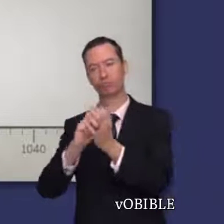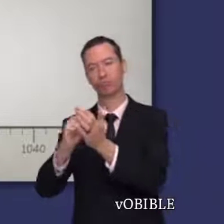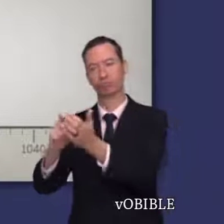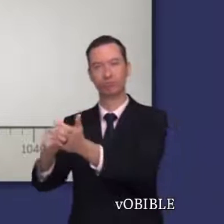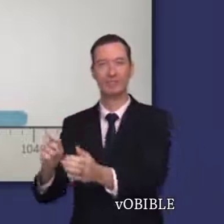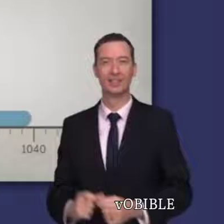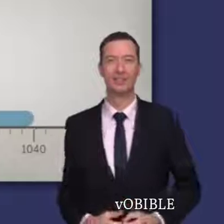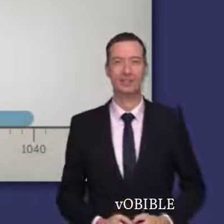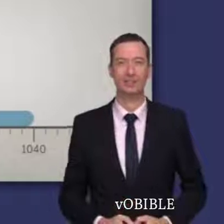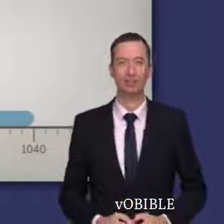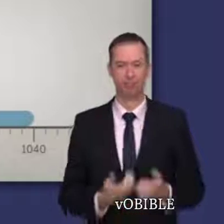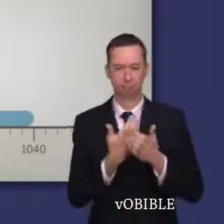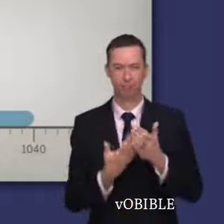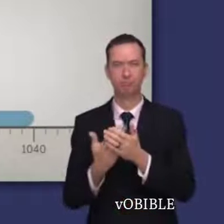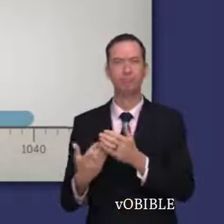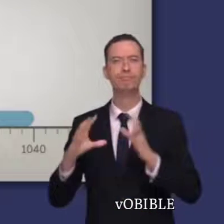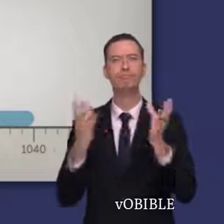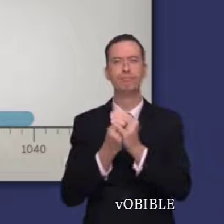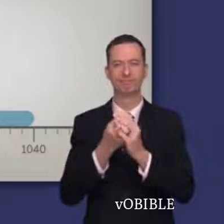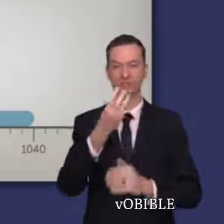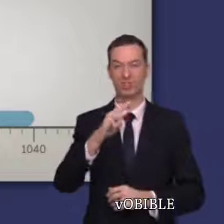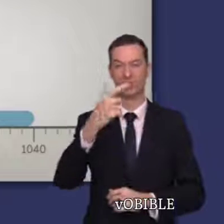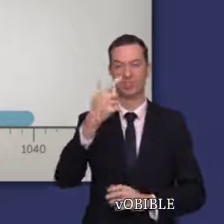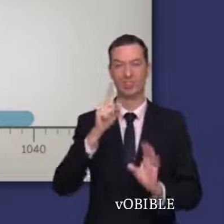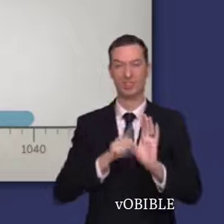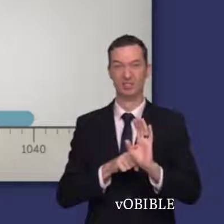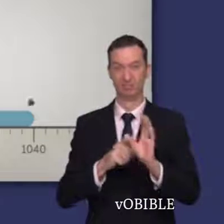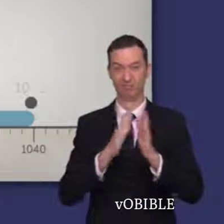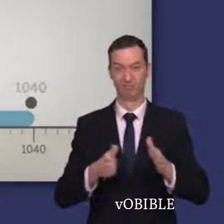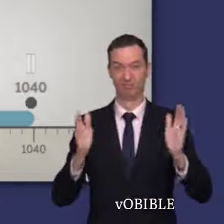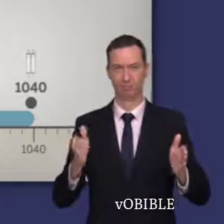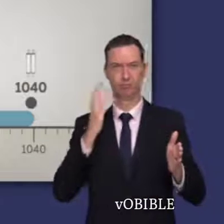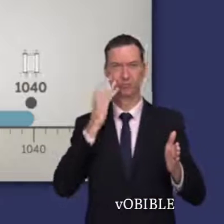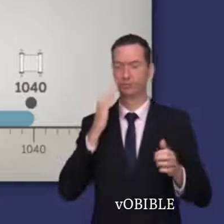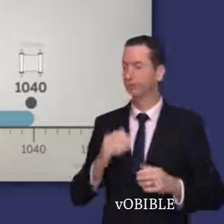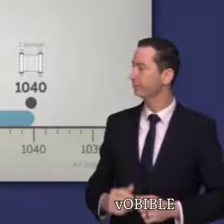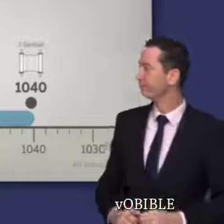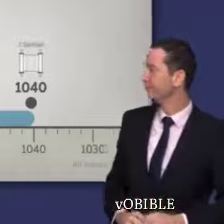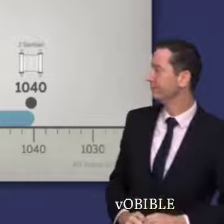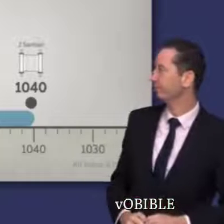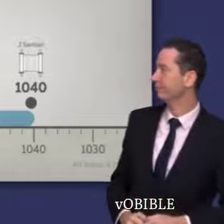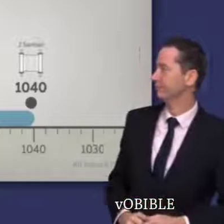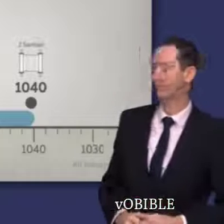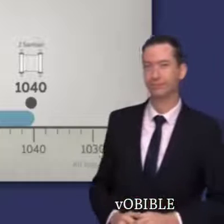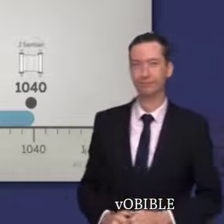a period of some 37 years, from 1077 to about 1040 BCE, when the writing was